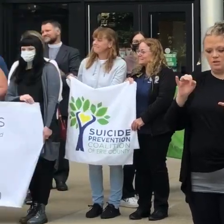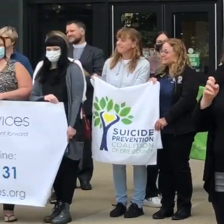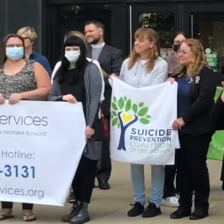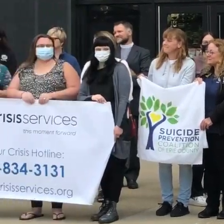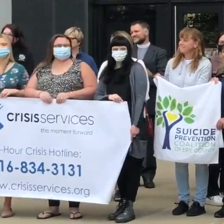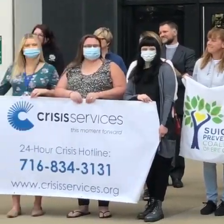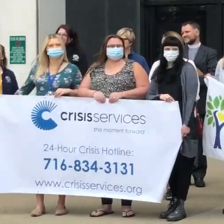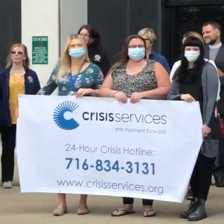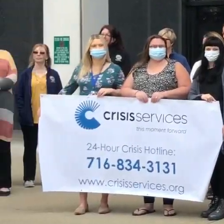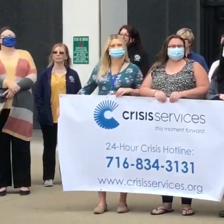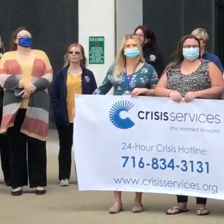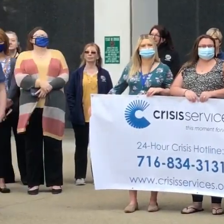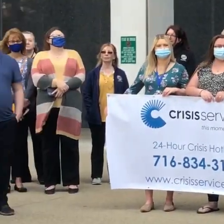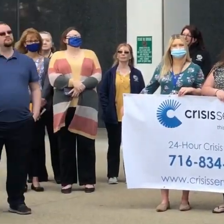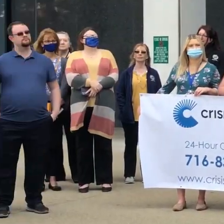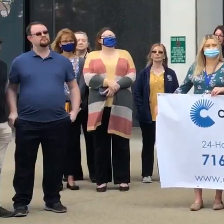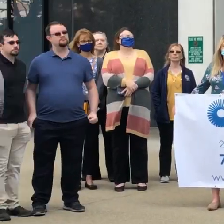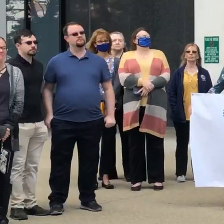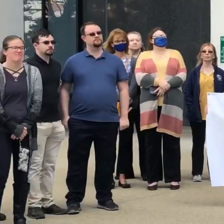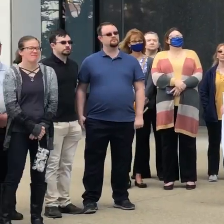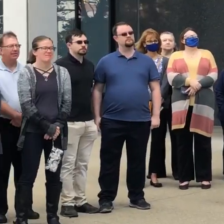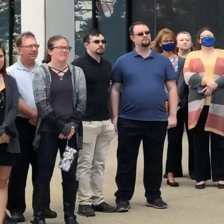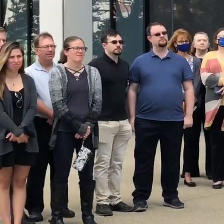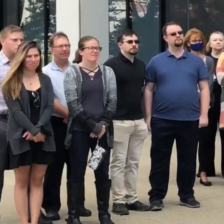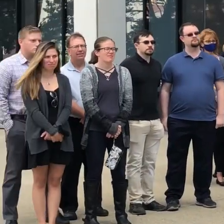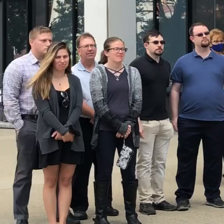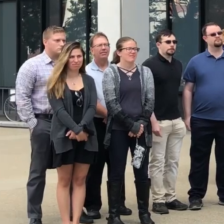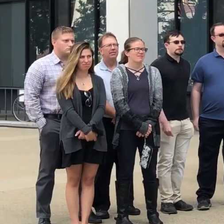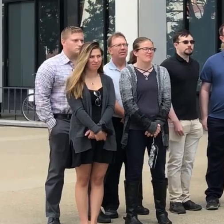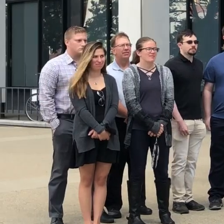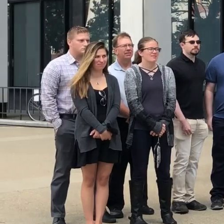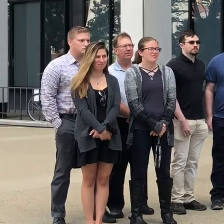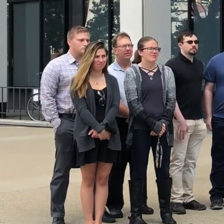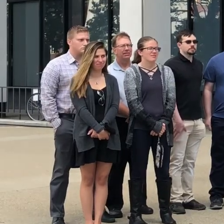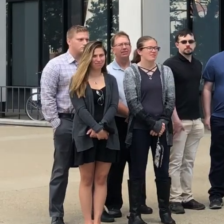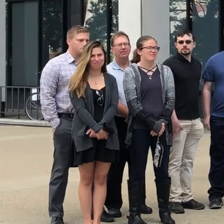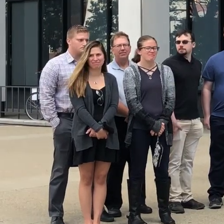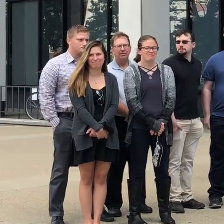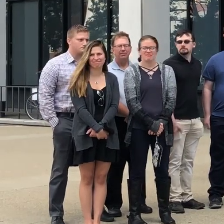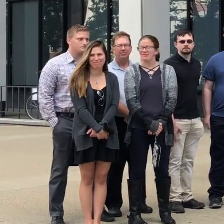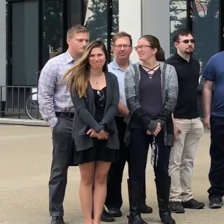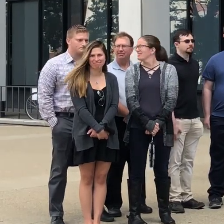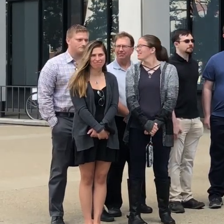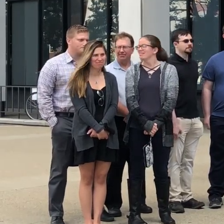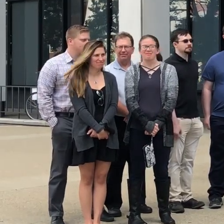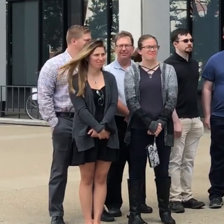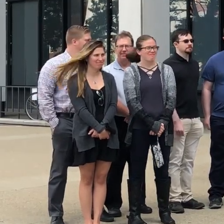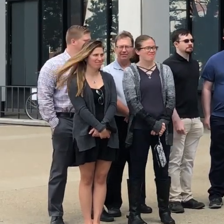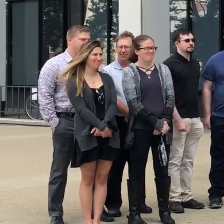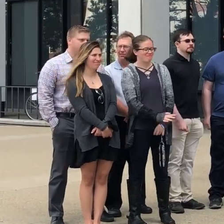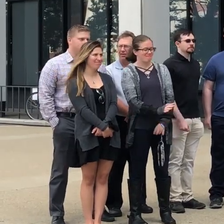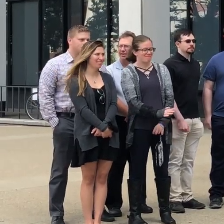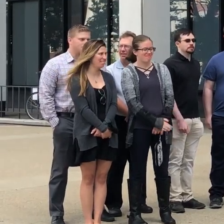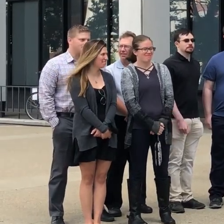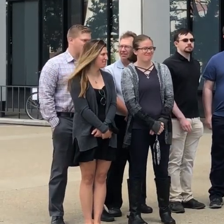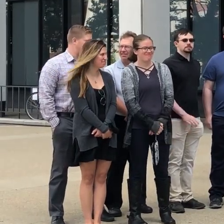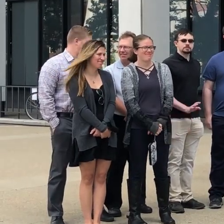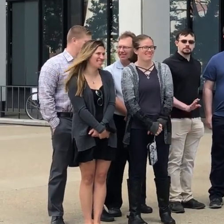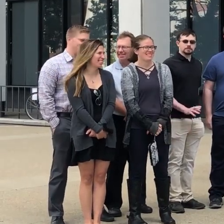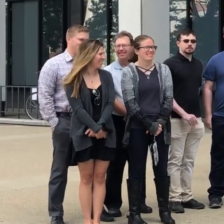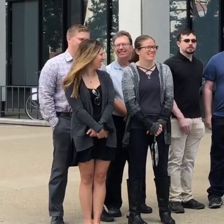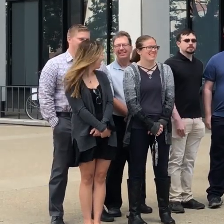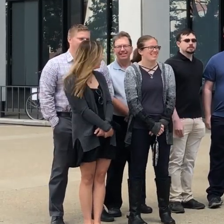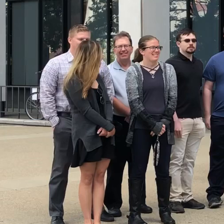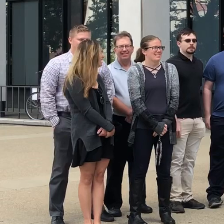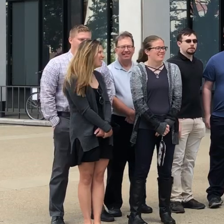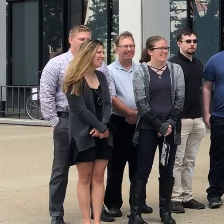and Peter, son-in-law Andrew, and friend Joe. Thank you much for being here. We also